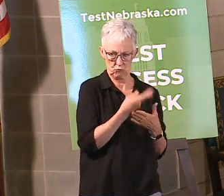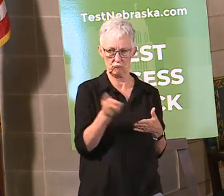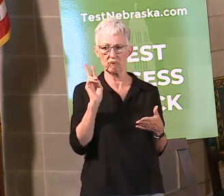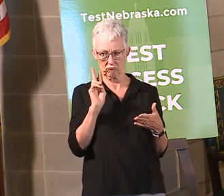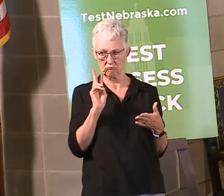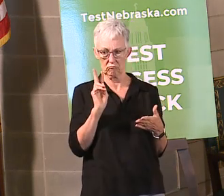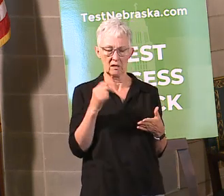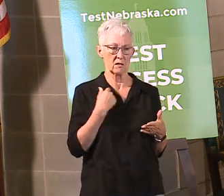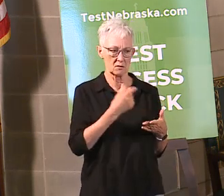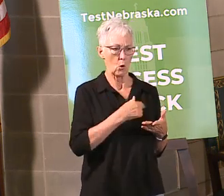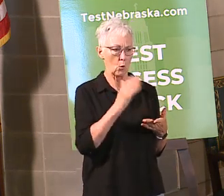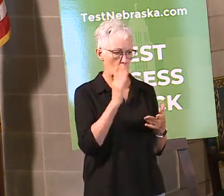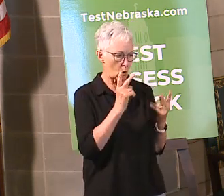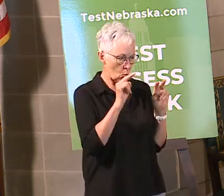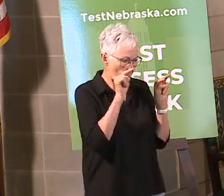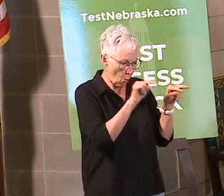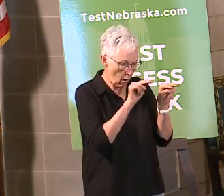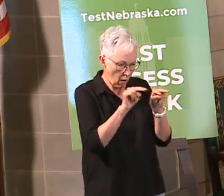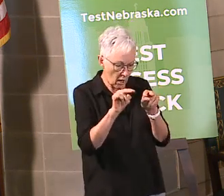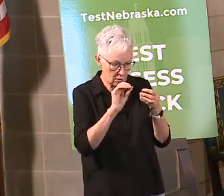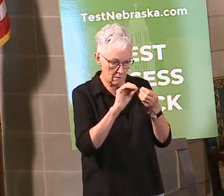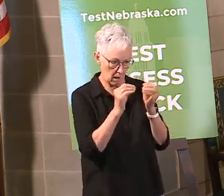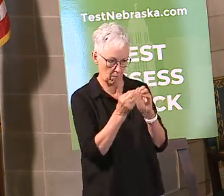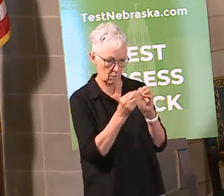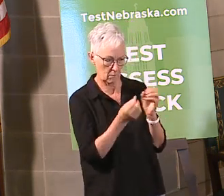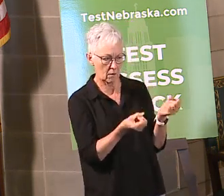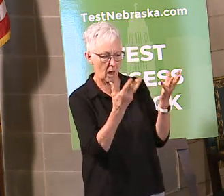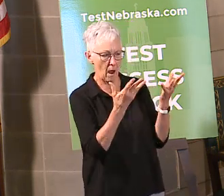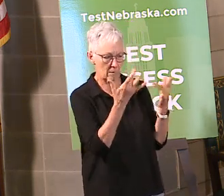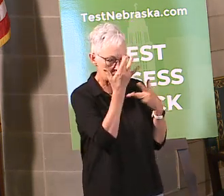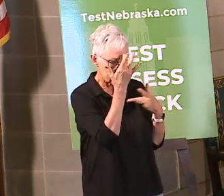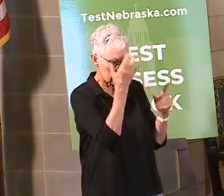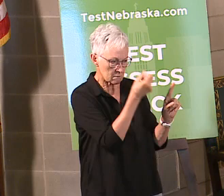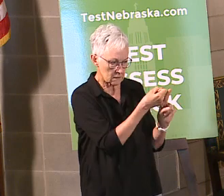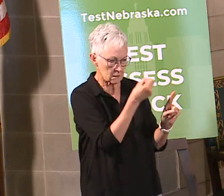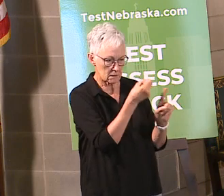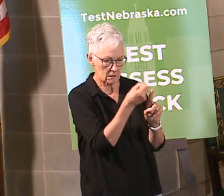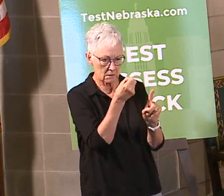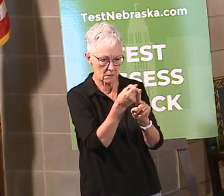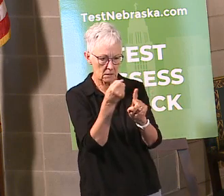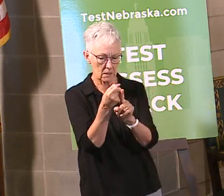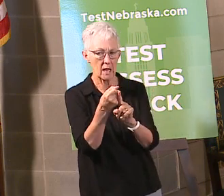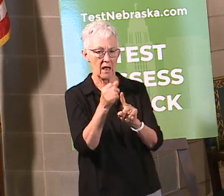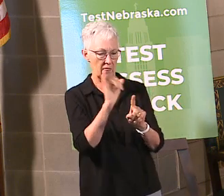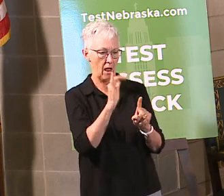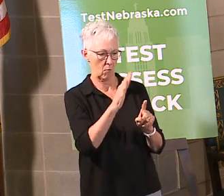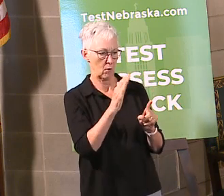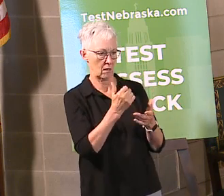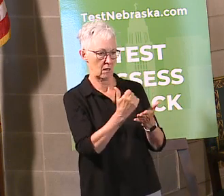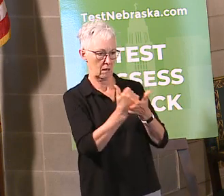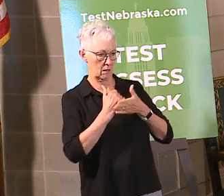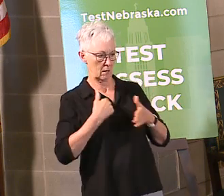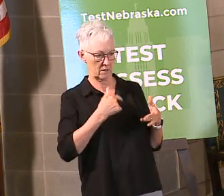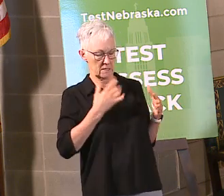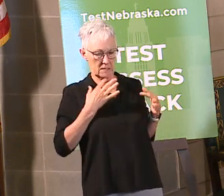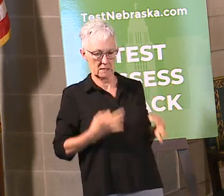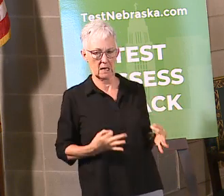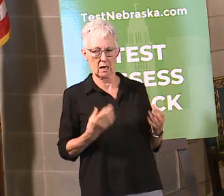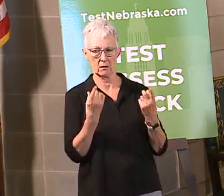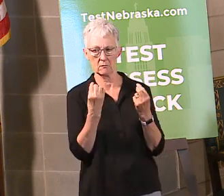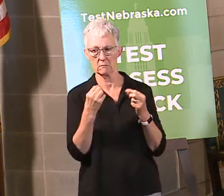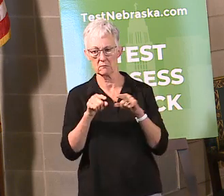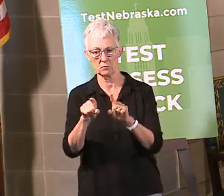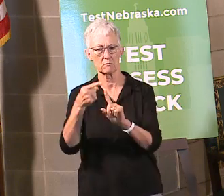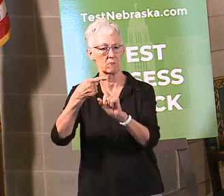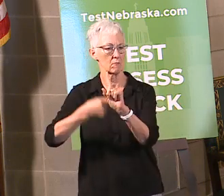So we're going to be looking at the data and making some decisions and planning for June, and we will be making further announcements with regard to what we will do with regard